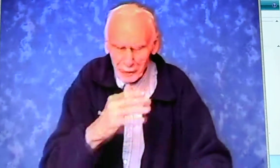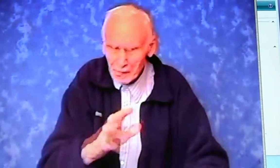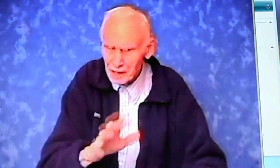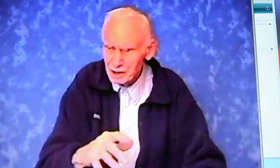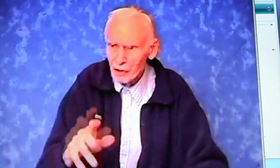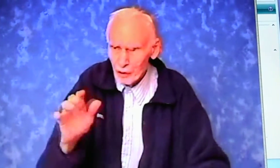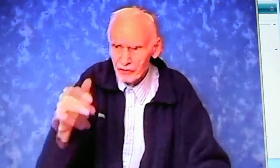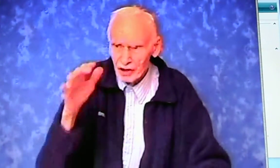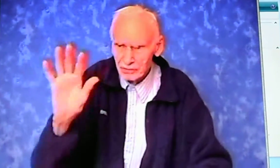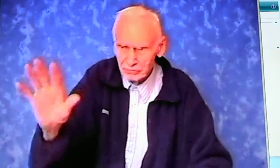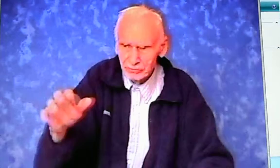fine.